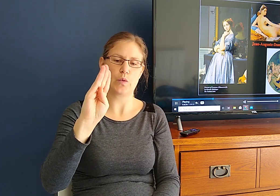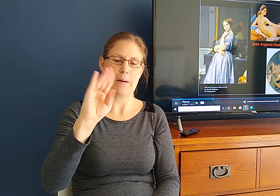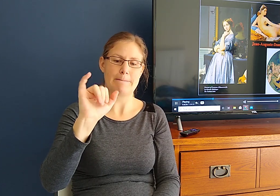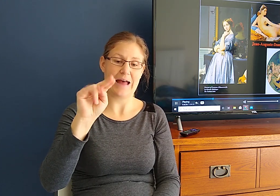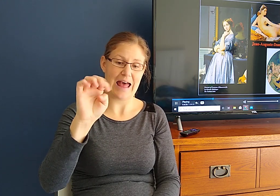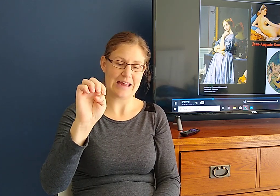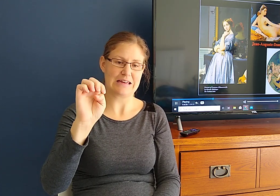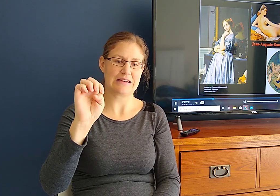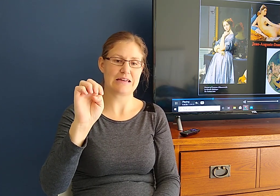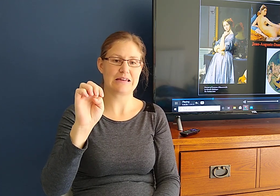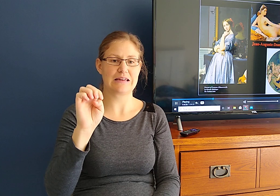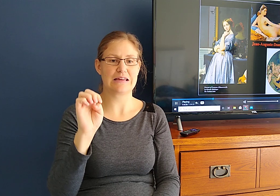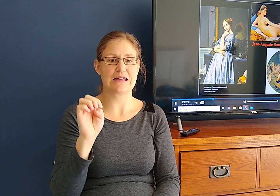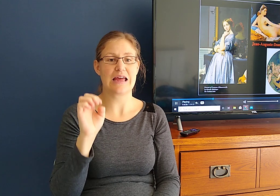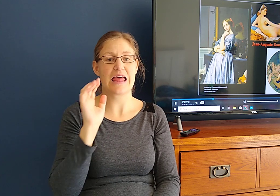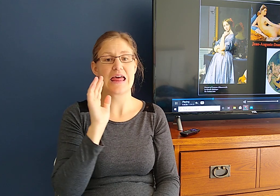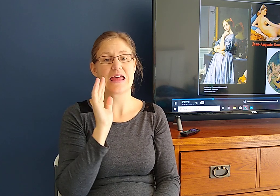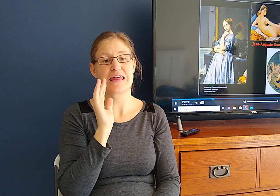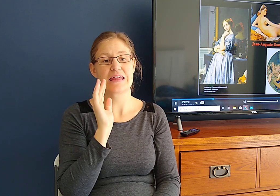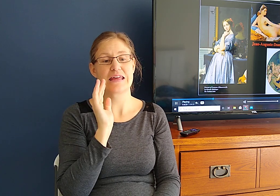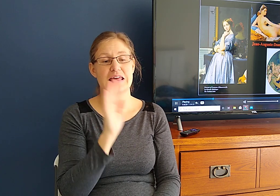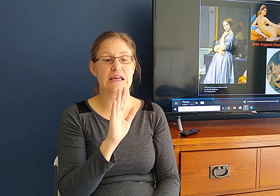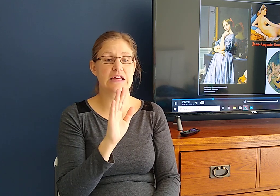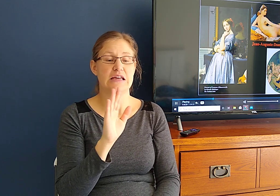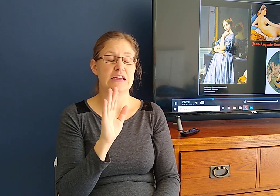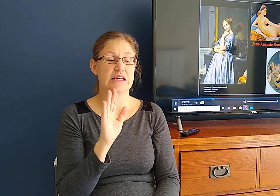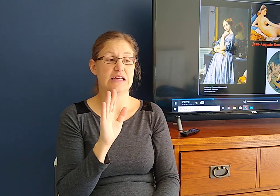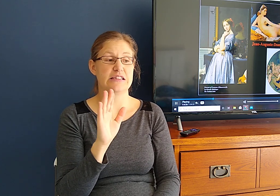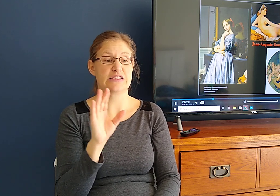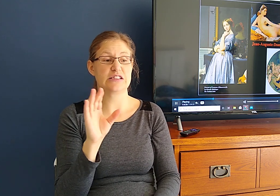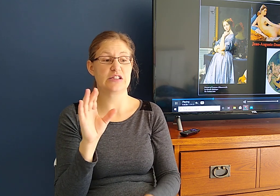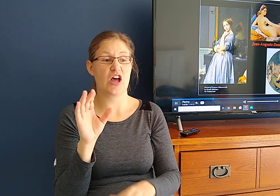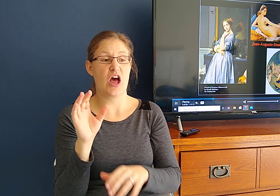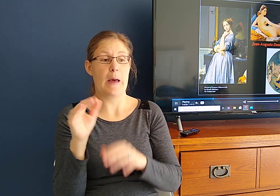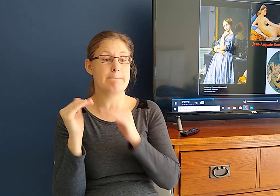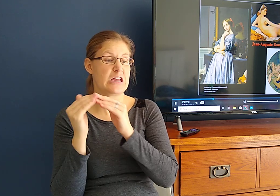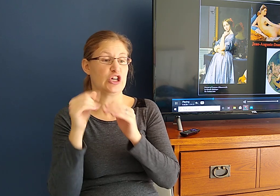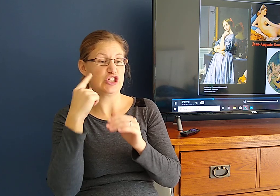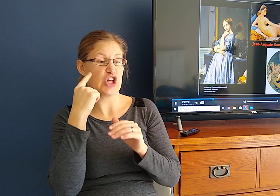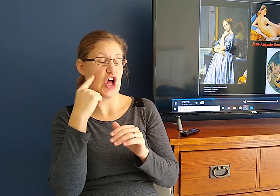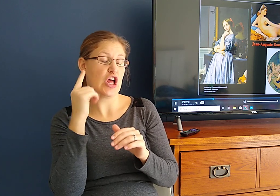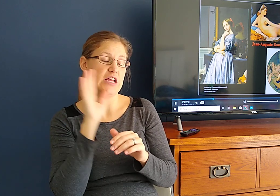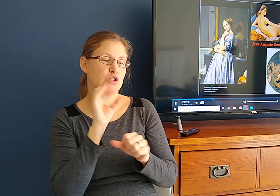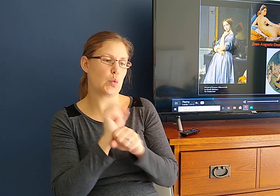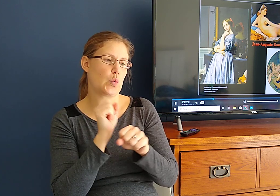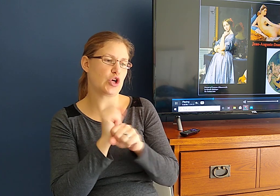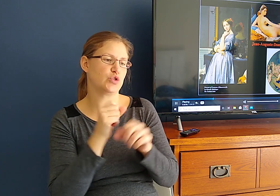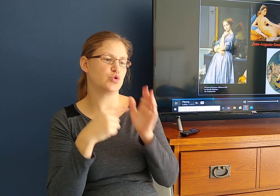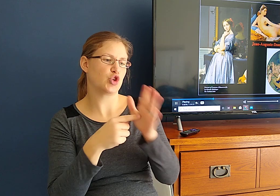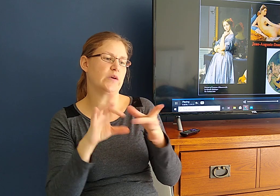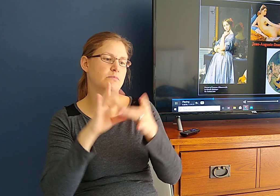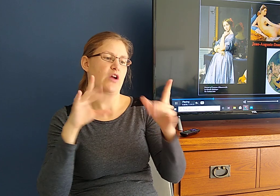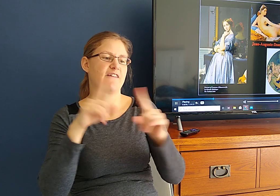Now, Ong's contemporaries considered the work to signify his break from neoclassicism